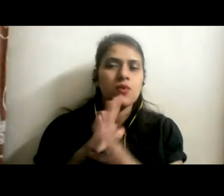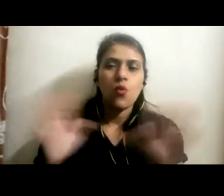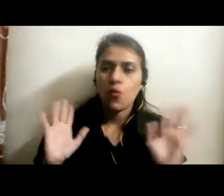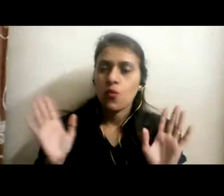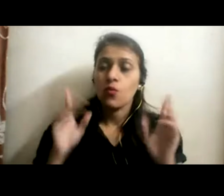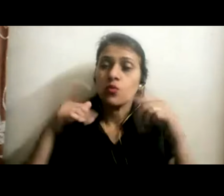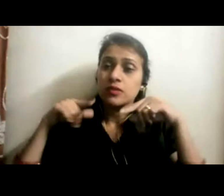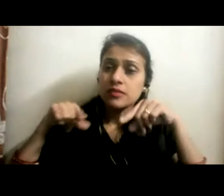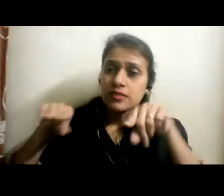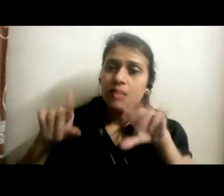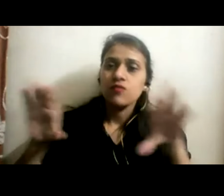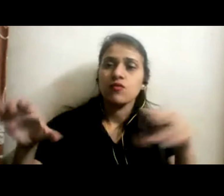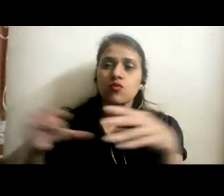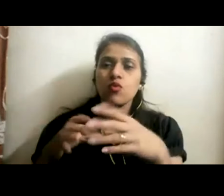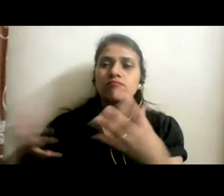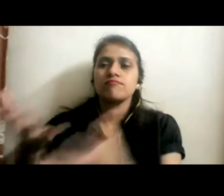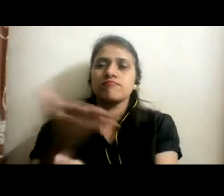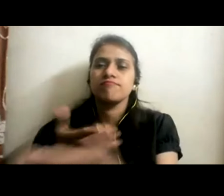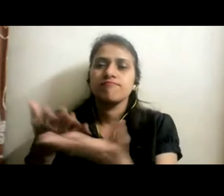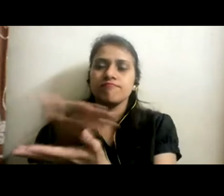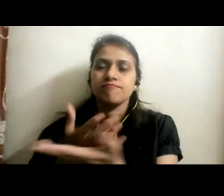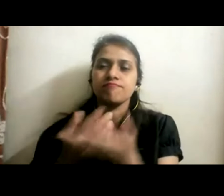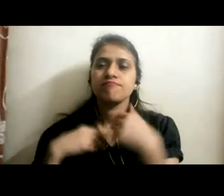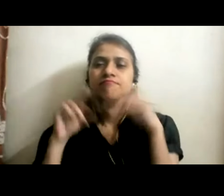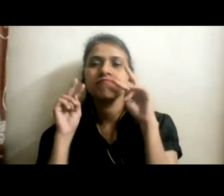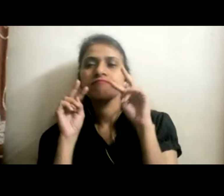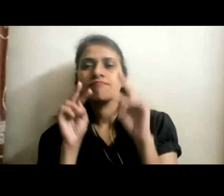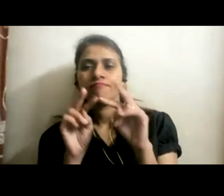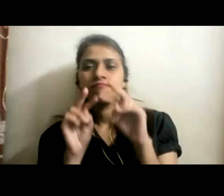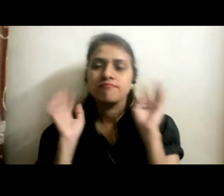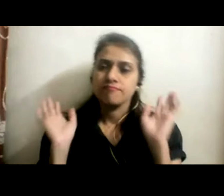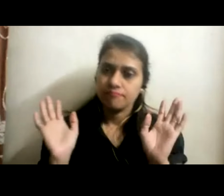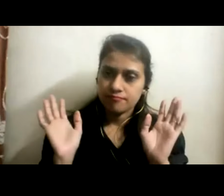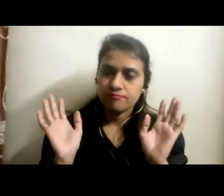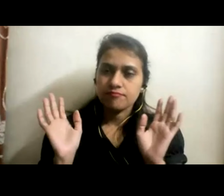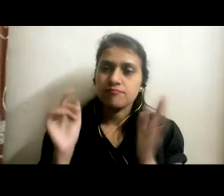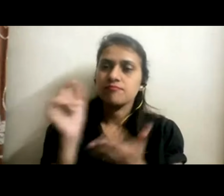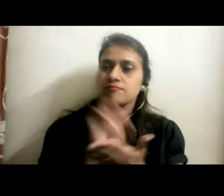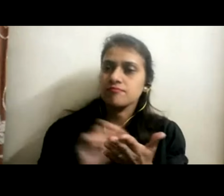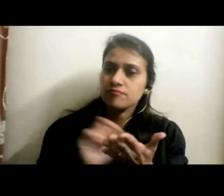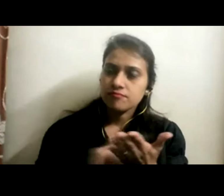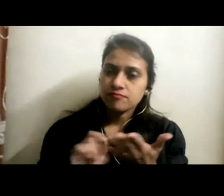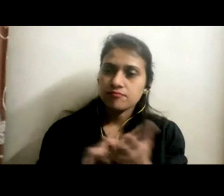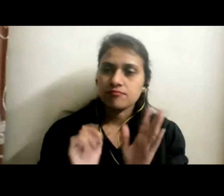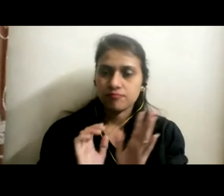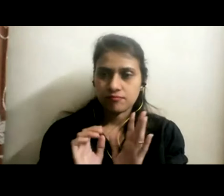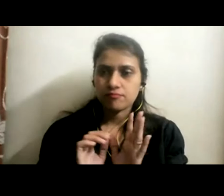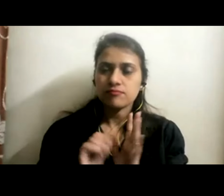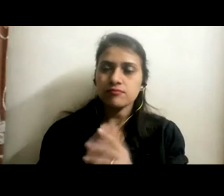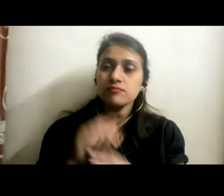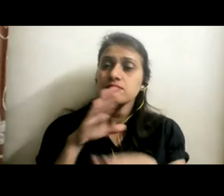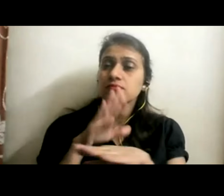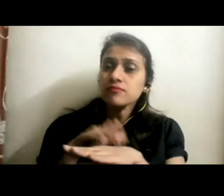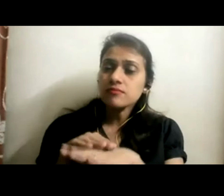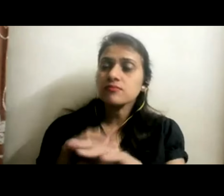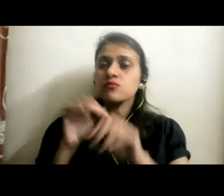the group discuss the issue. Maybe if the group discussion is regarding their experiences, I let them discuss the experiences that